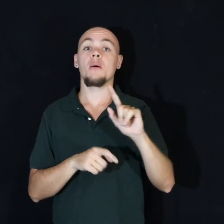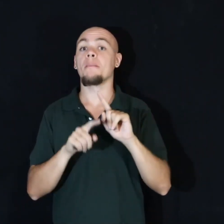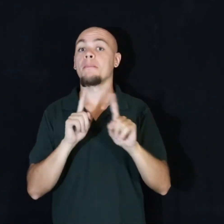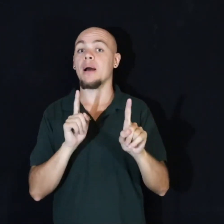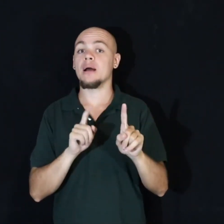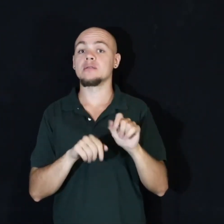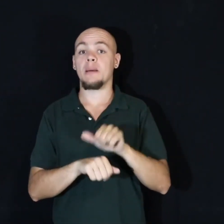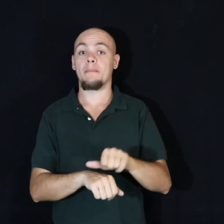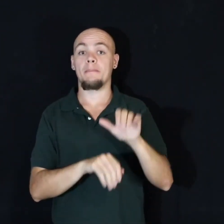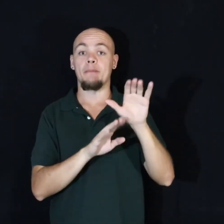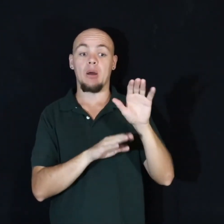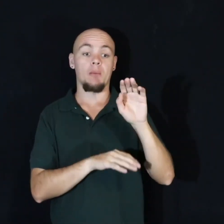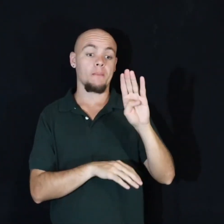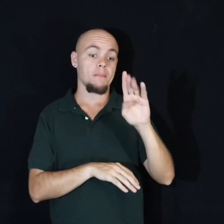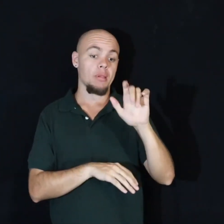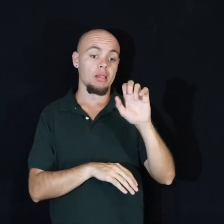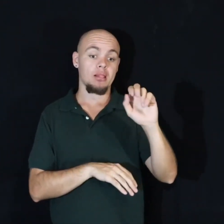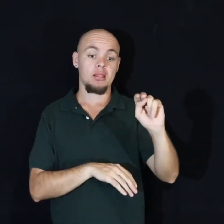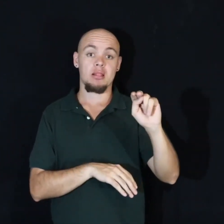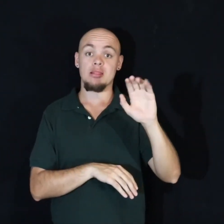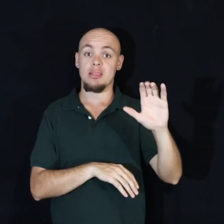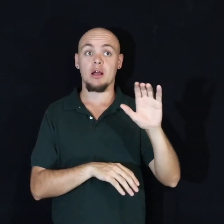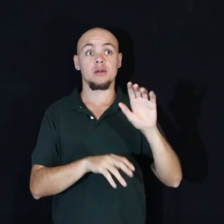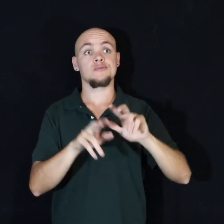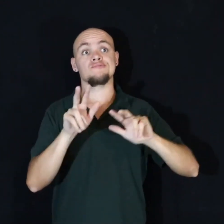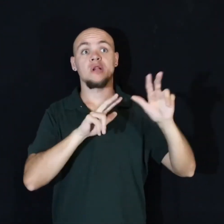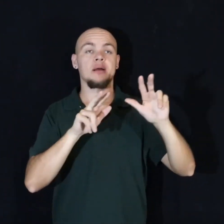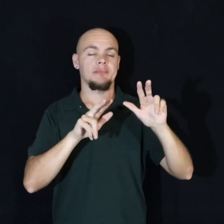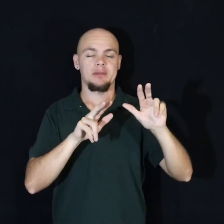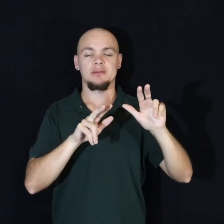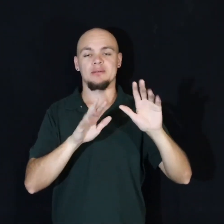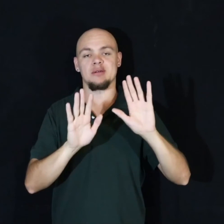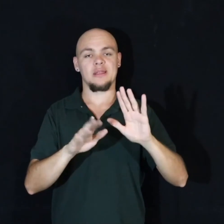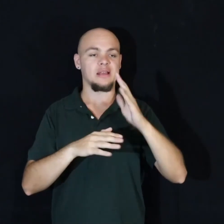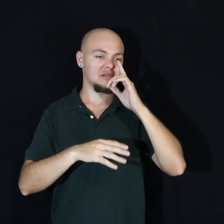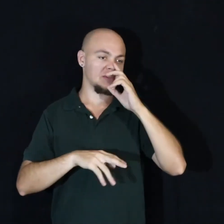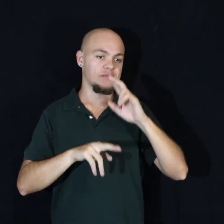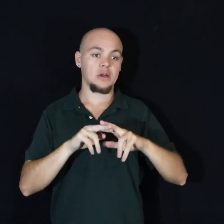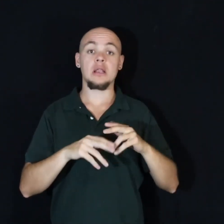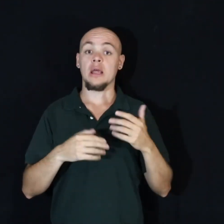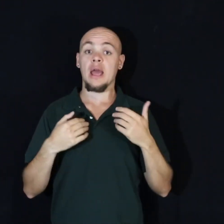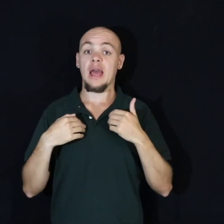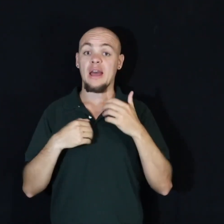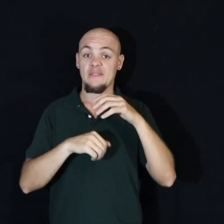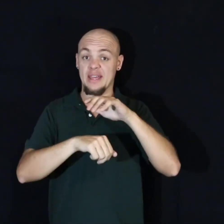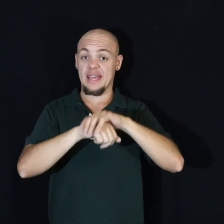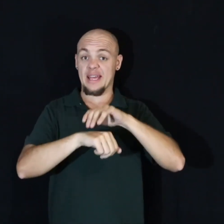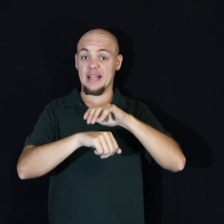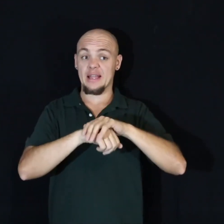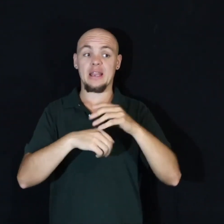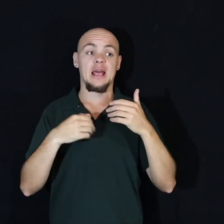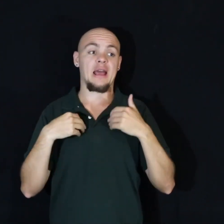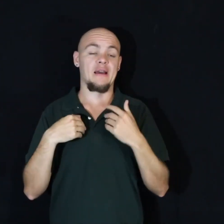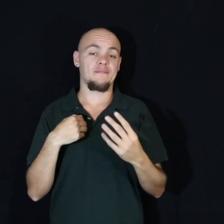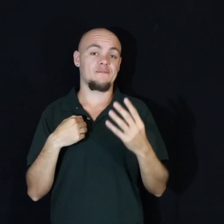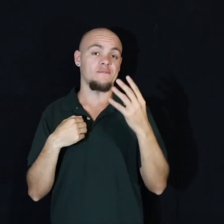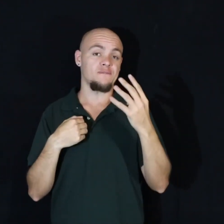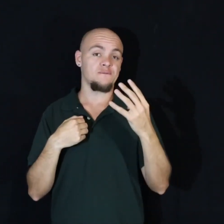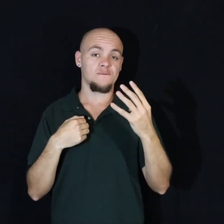amusement. There are wealthy gentlemen in England who drive 4-horse passenger coaches 20 or 30 miles on a